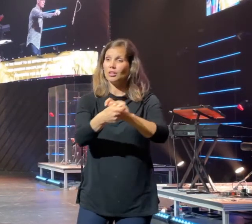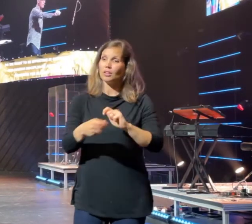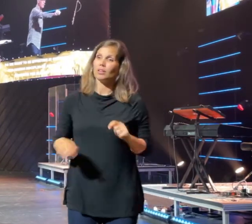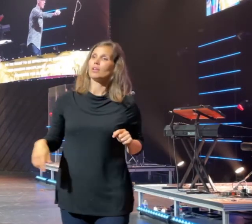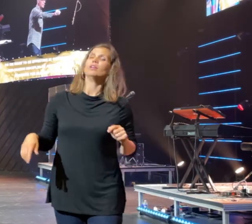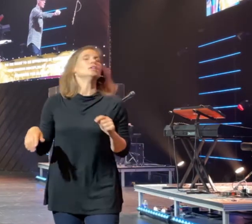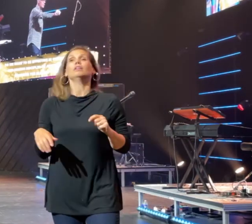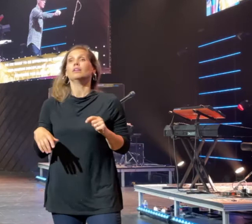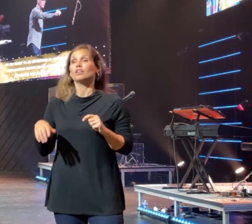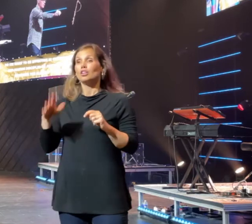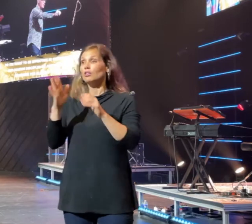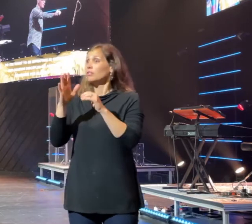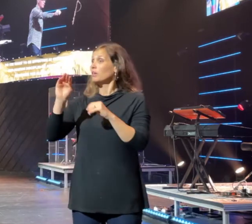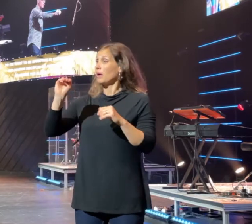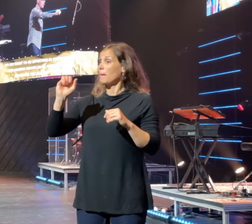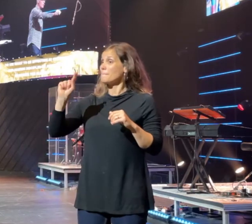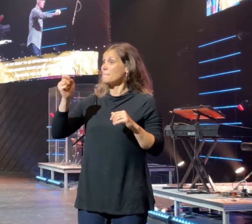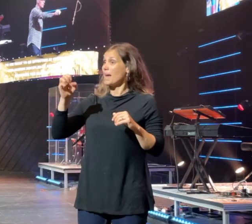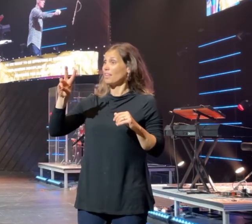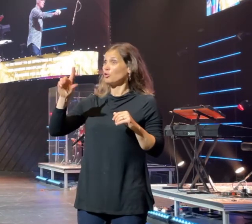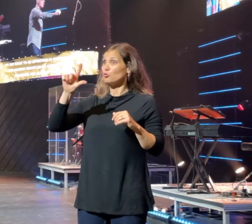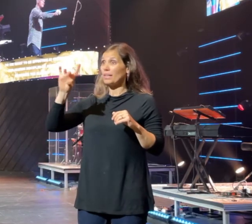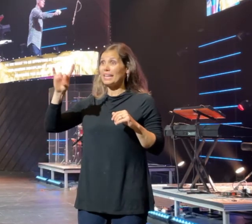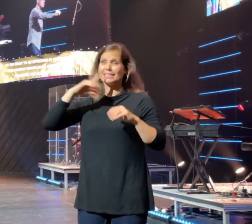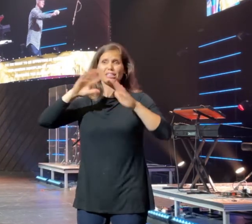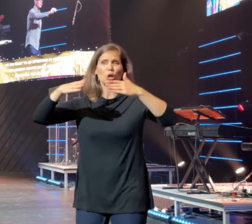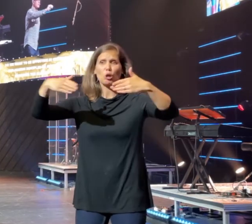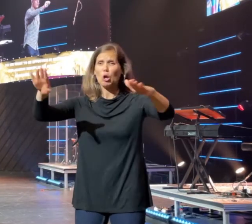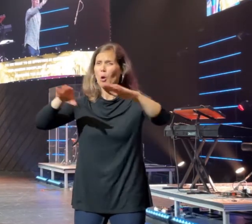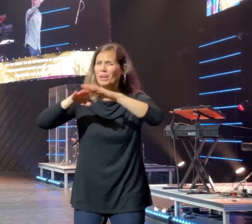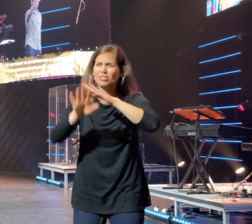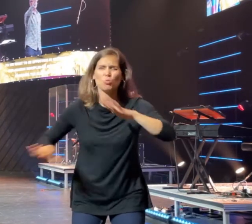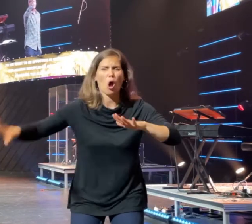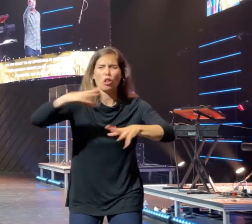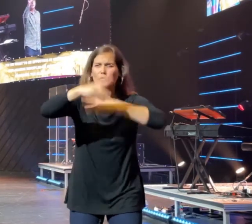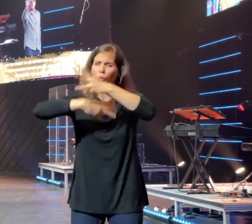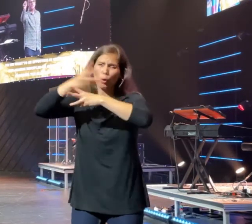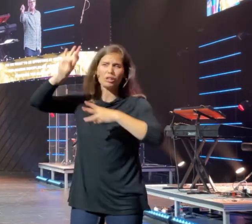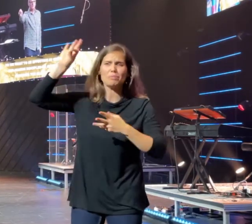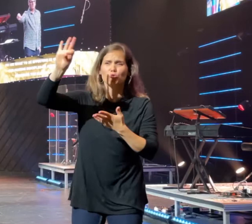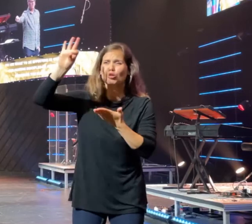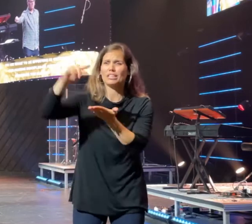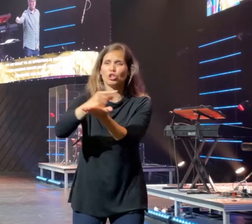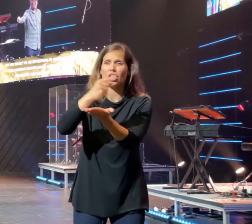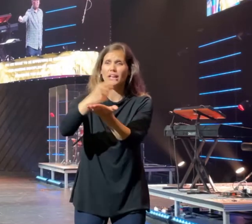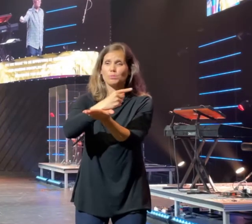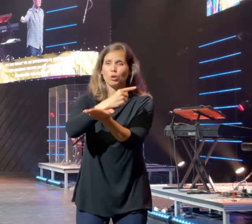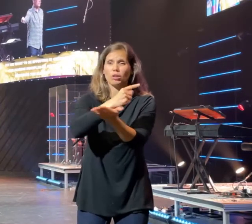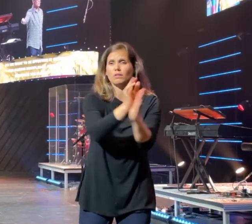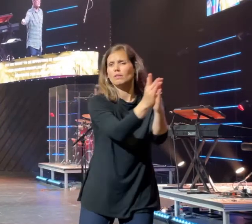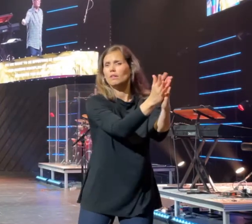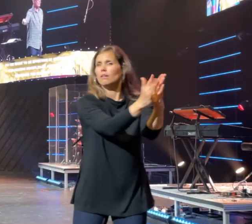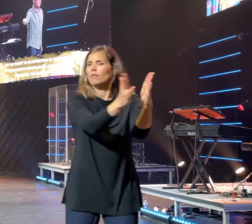Matthew 28, what's Matthew 28? Go into all the world and preach the gospel to every nation. All the way to the end of the Bible,